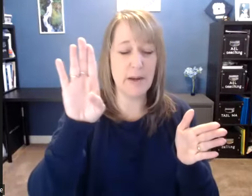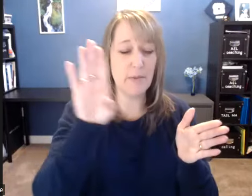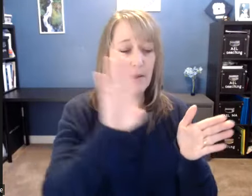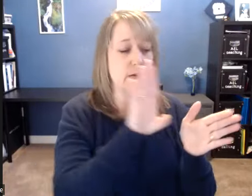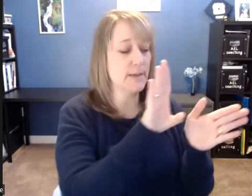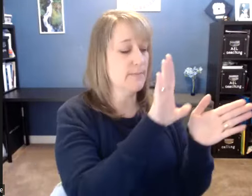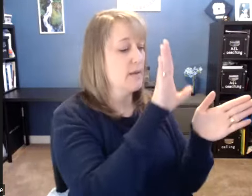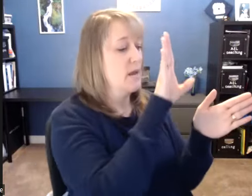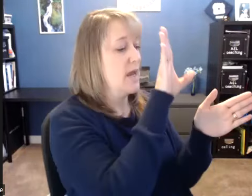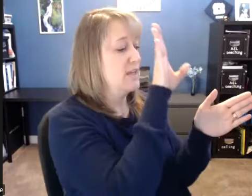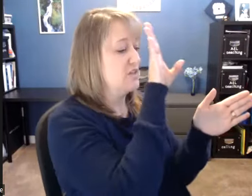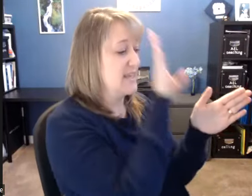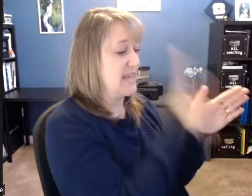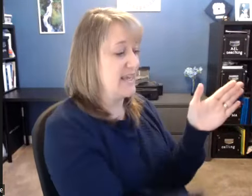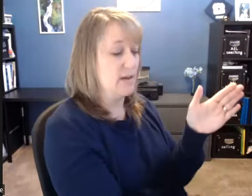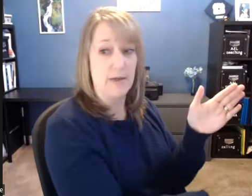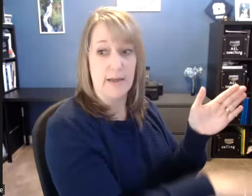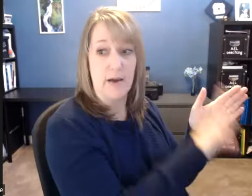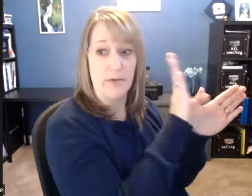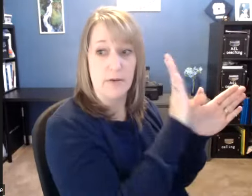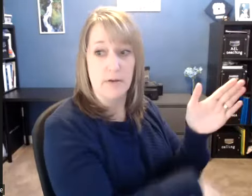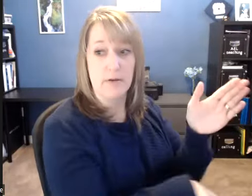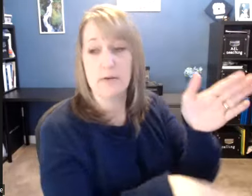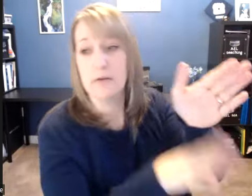out of the way a little bit, and you just hit going down.